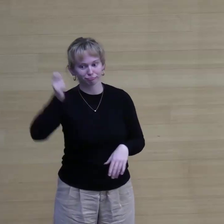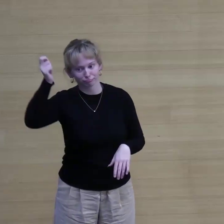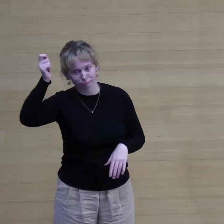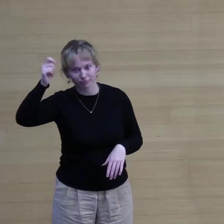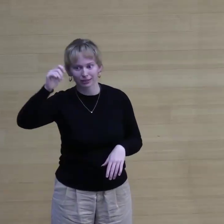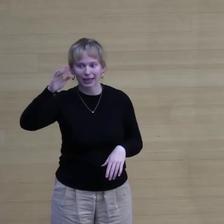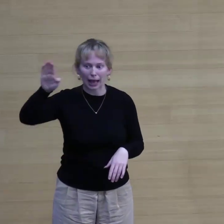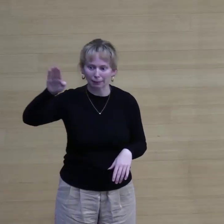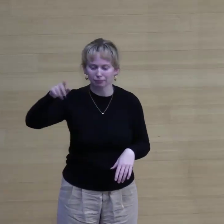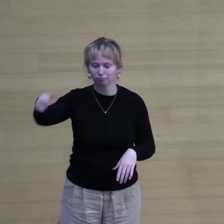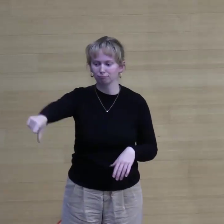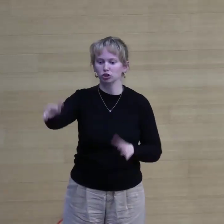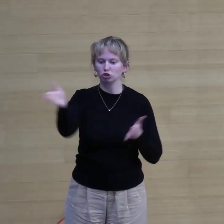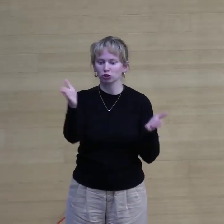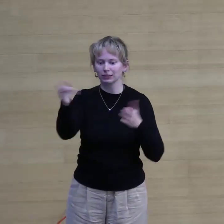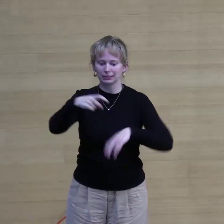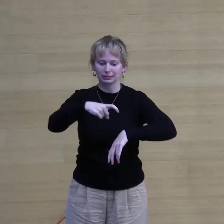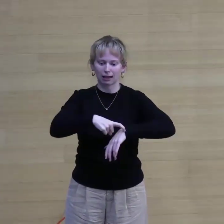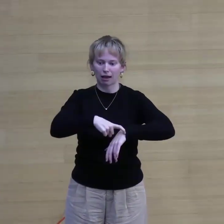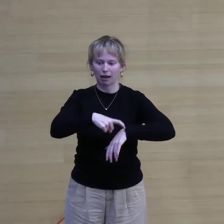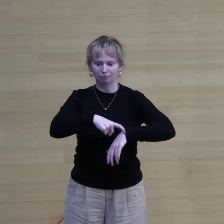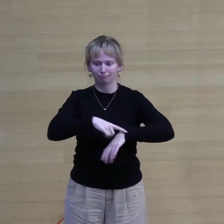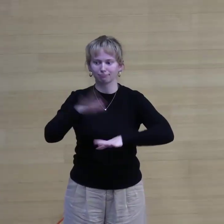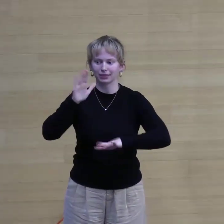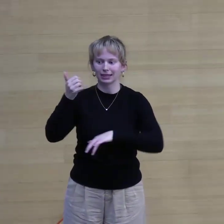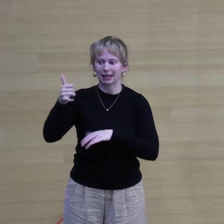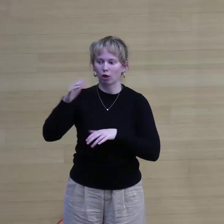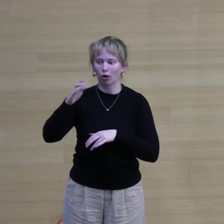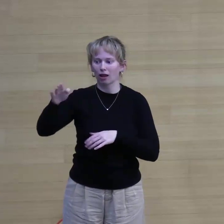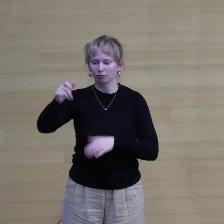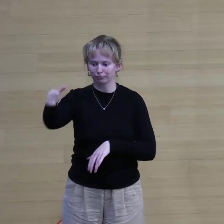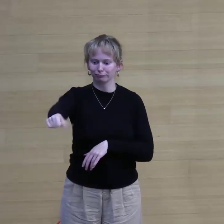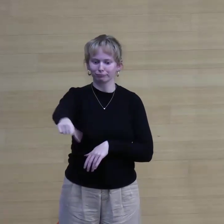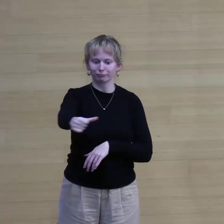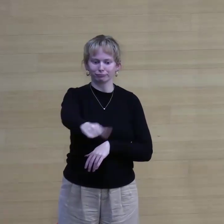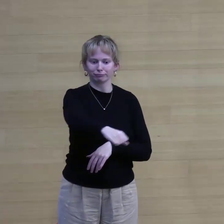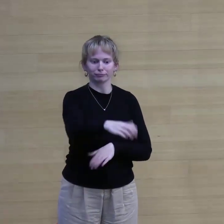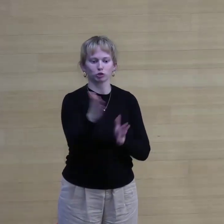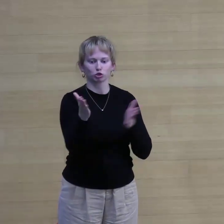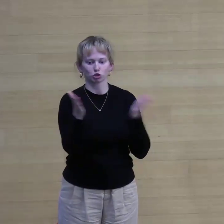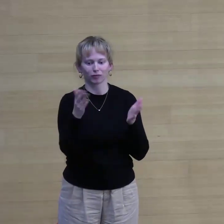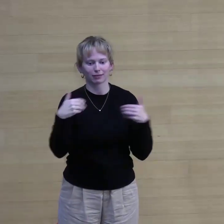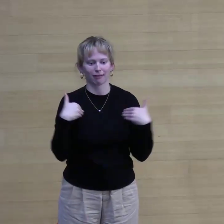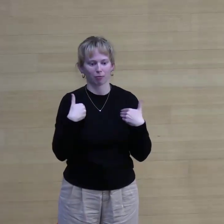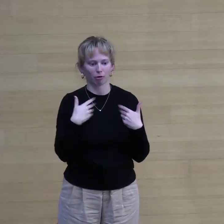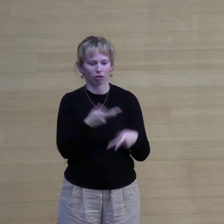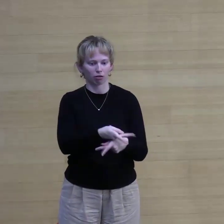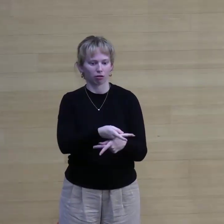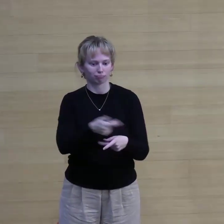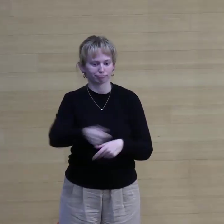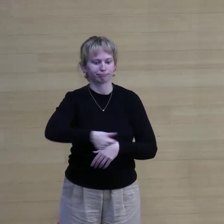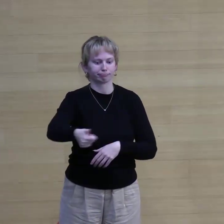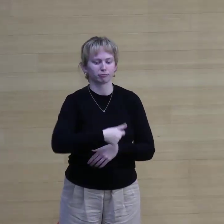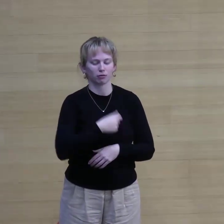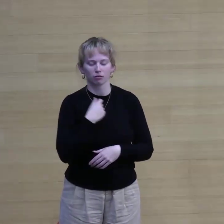cab refused us service because at the time there was a massive lawsuit against Yellow Cab for denying service to people with service animals. And